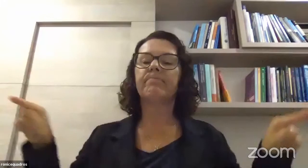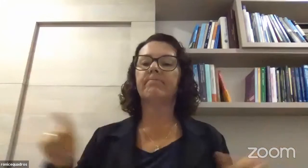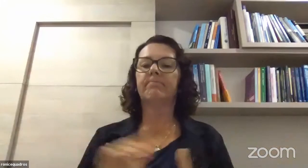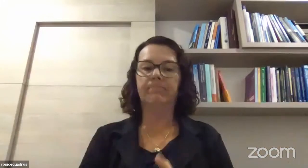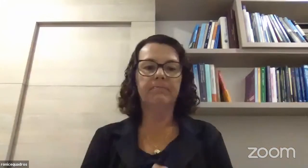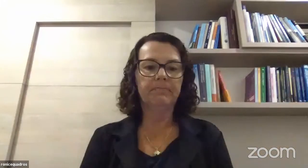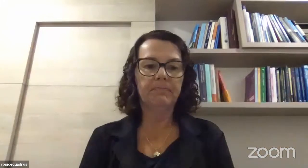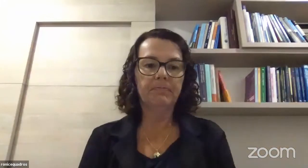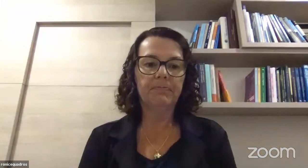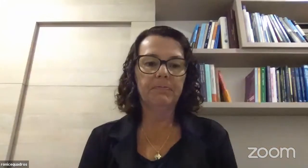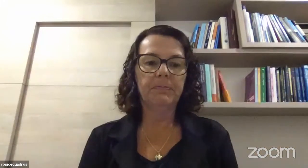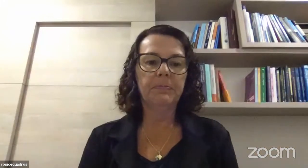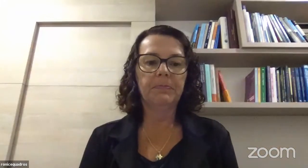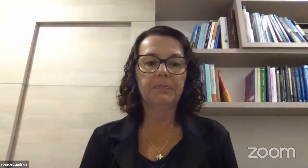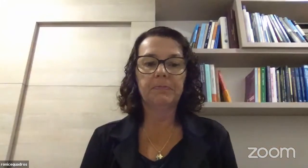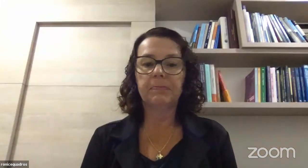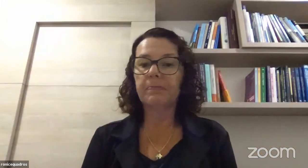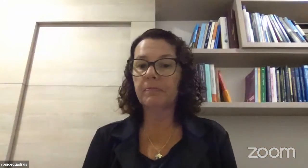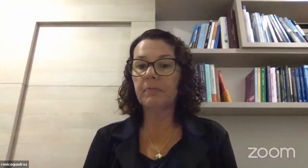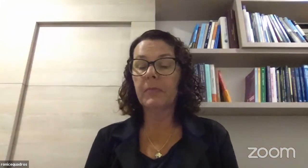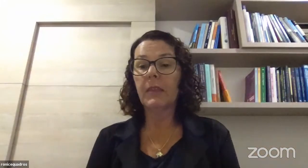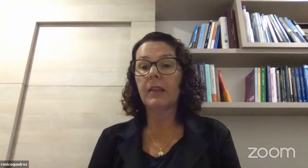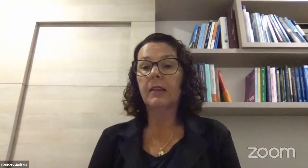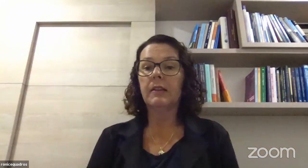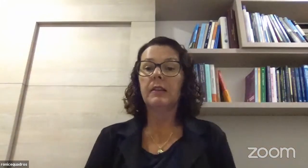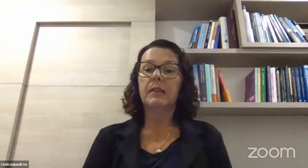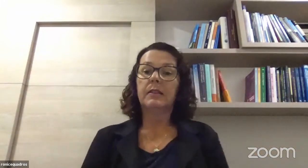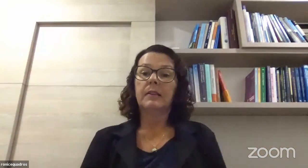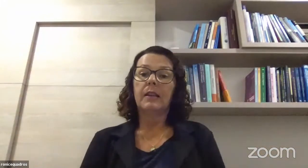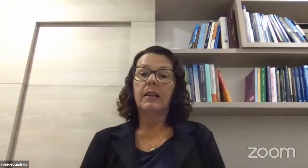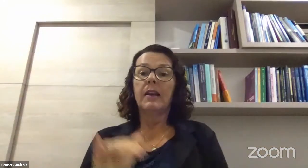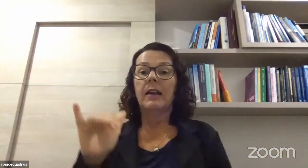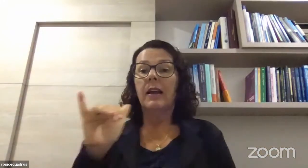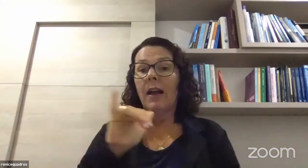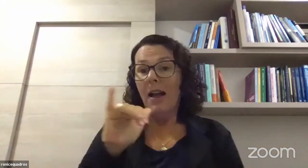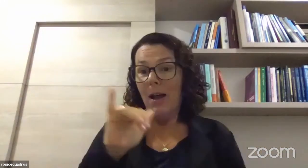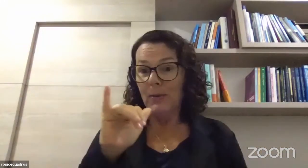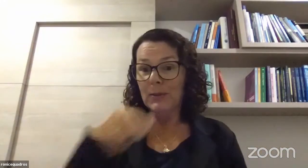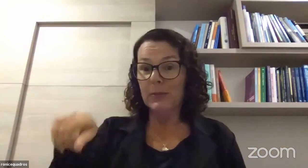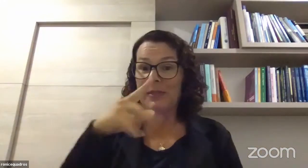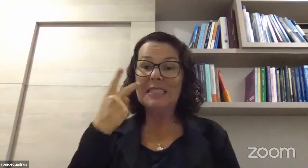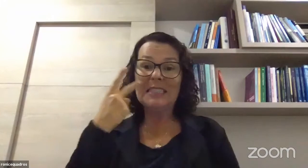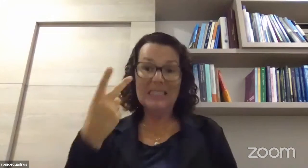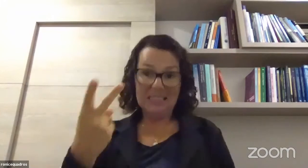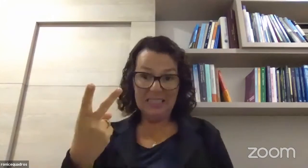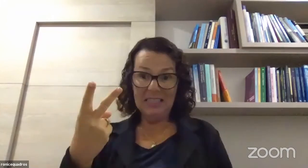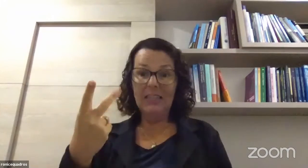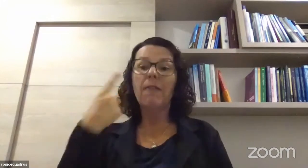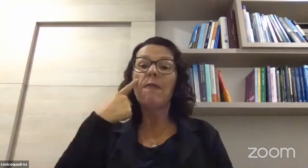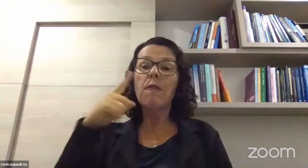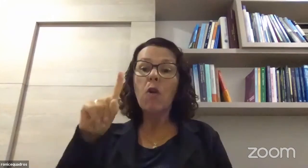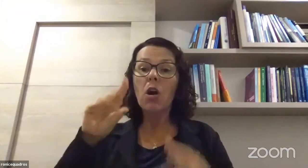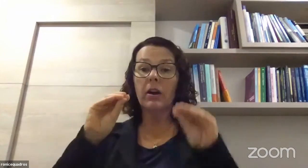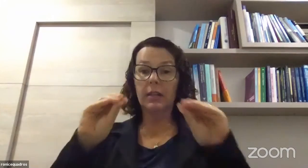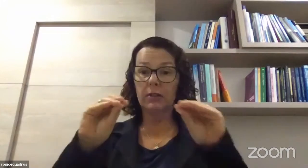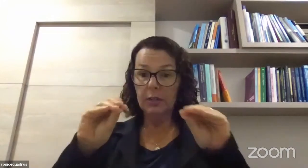established deaf schools and supported this exposure of sign language for deaf education.